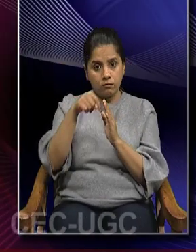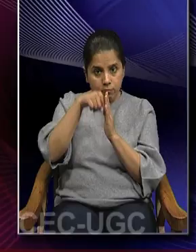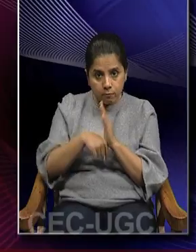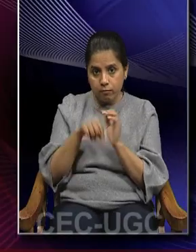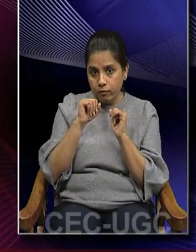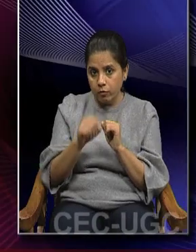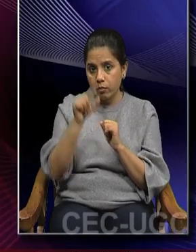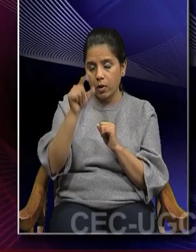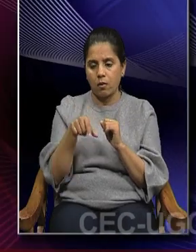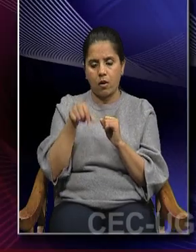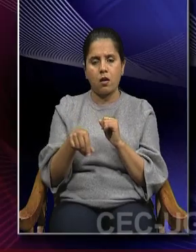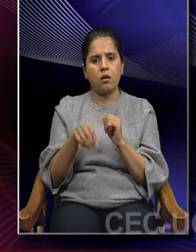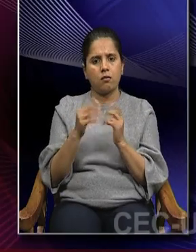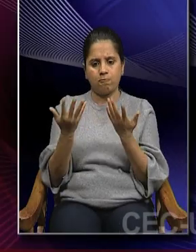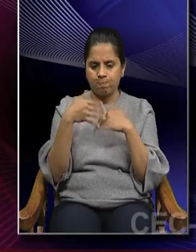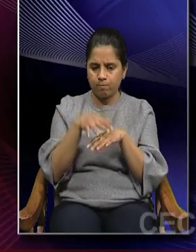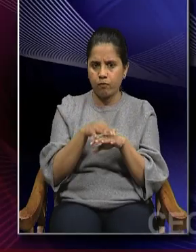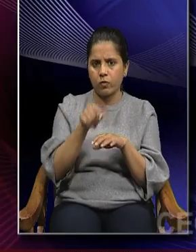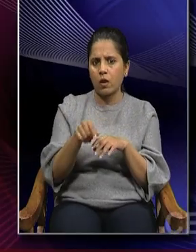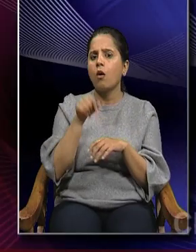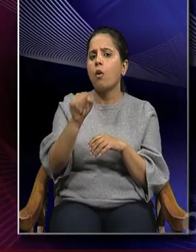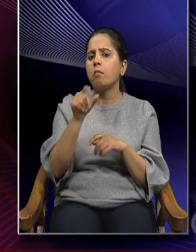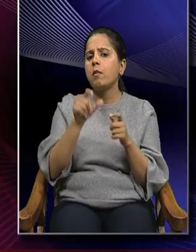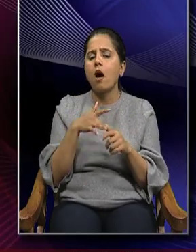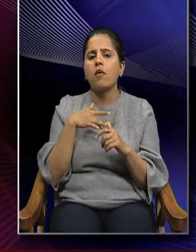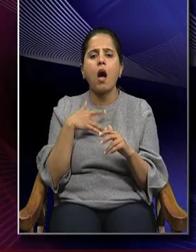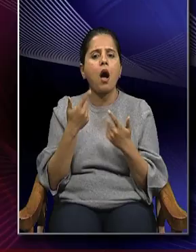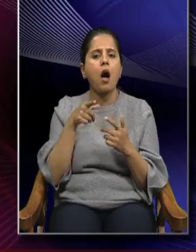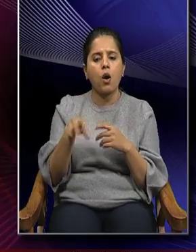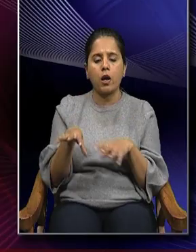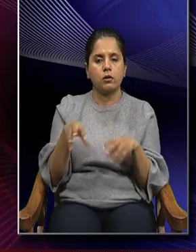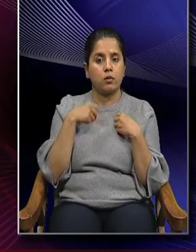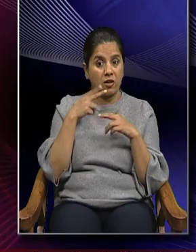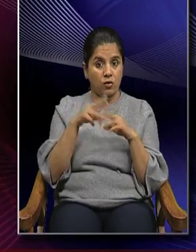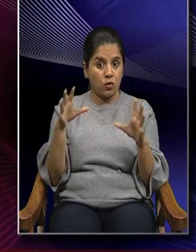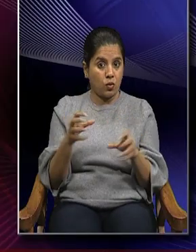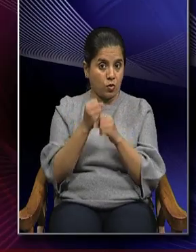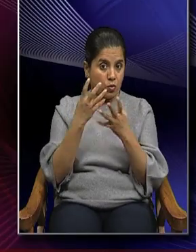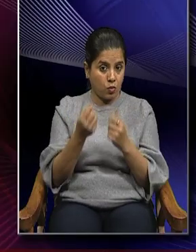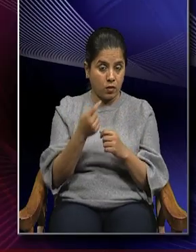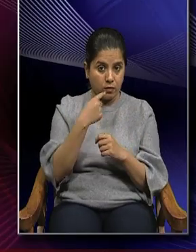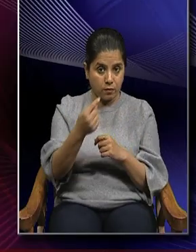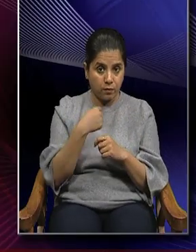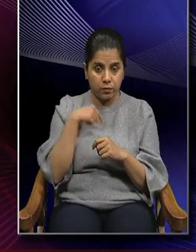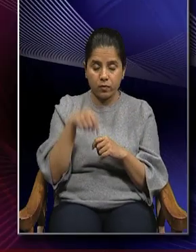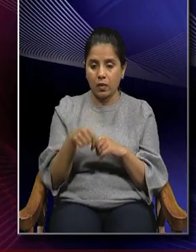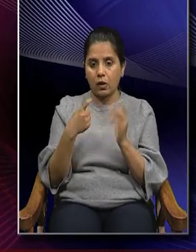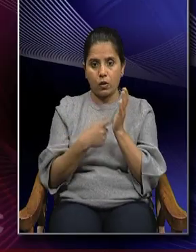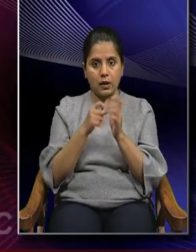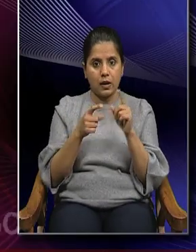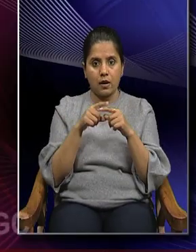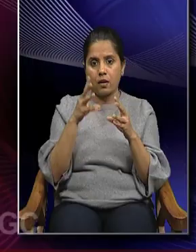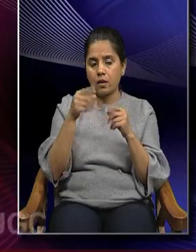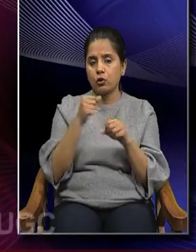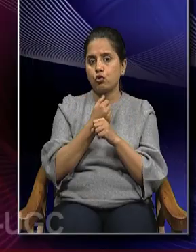way people adopt innovation, if you ask me to summarize it, I would say the rate at which